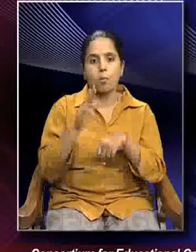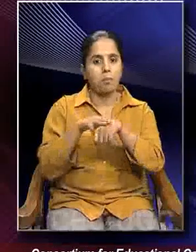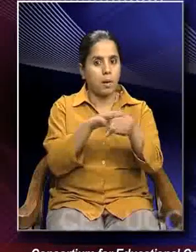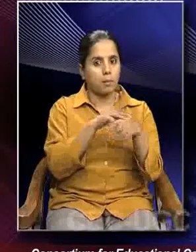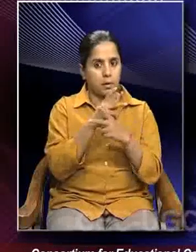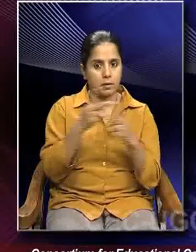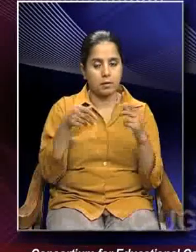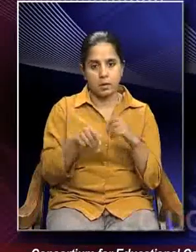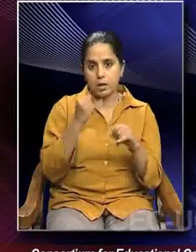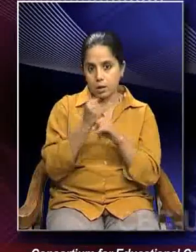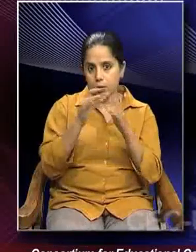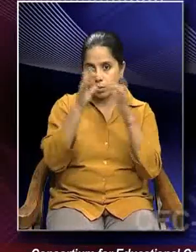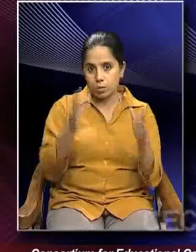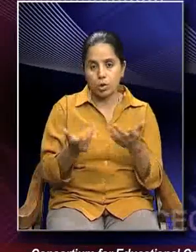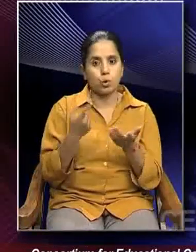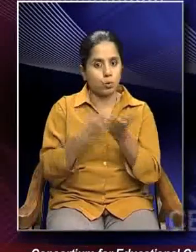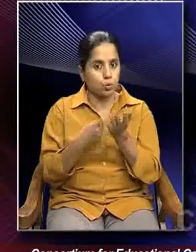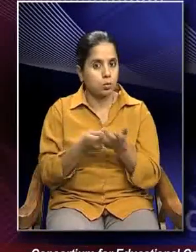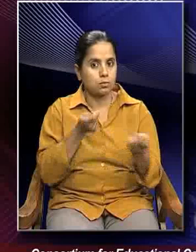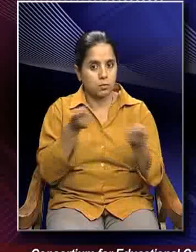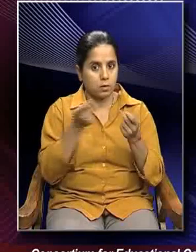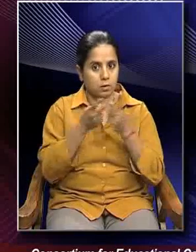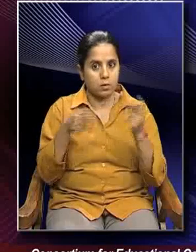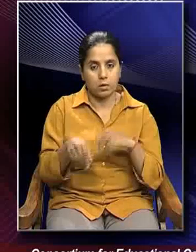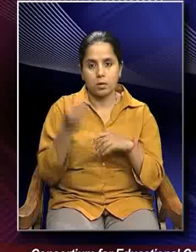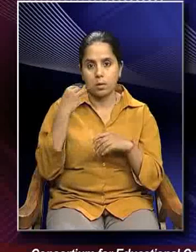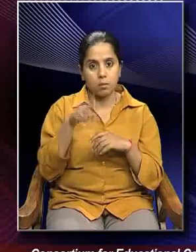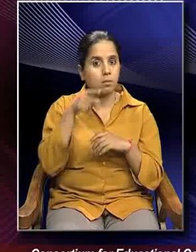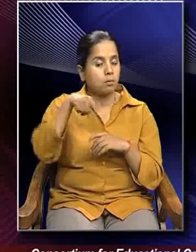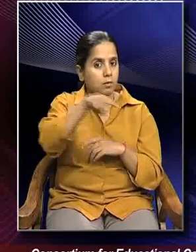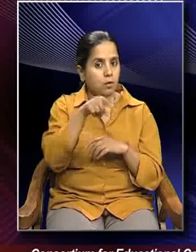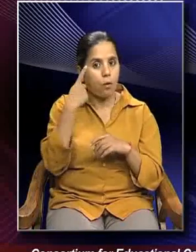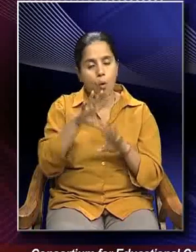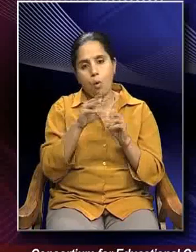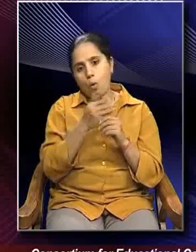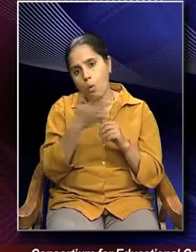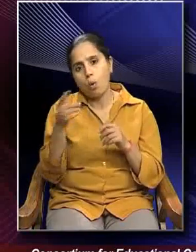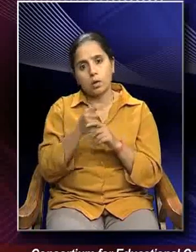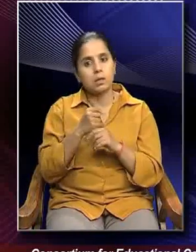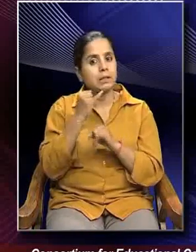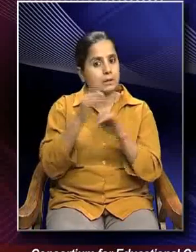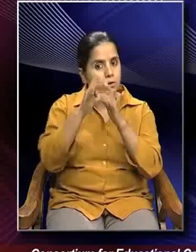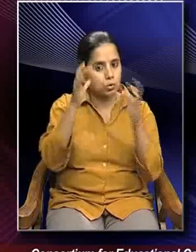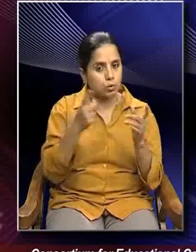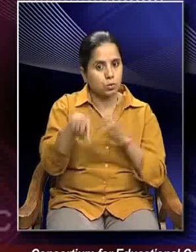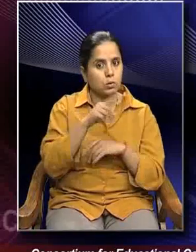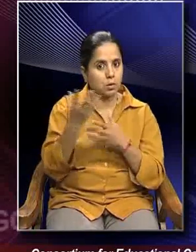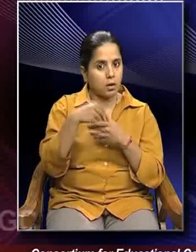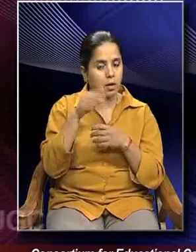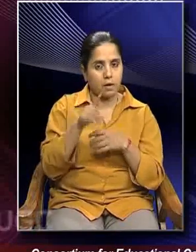it's institutional rules and regulations. It would follow for all institutions coming under the